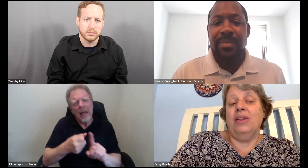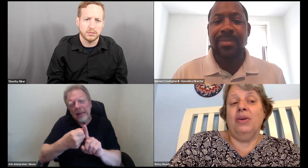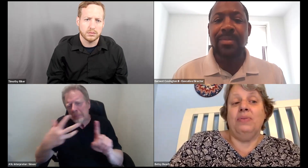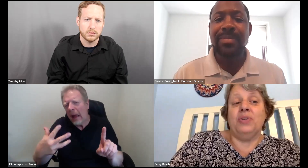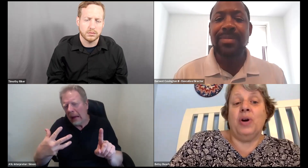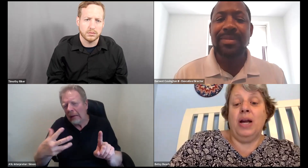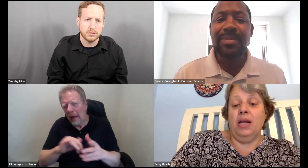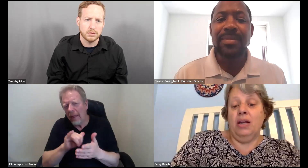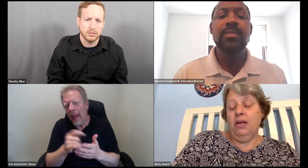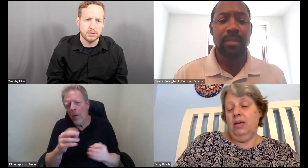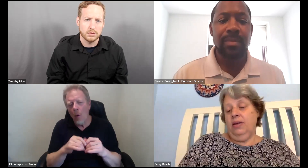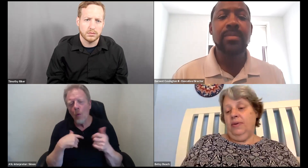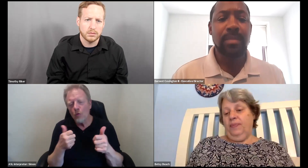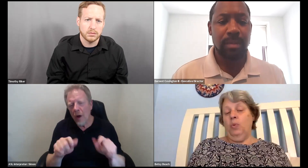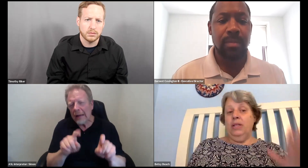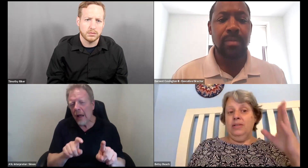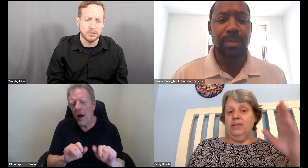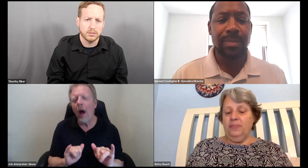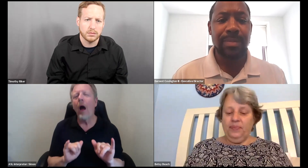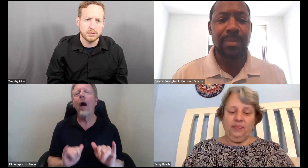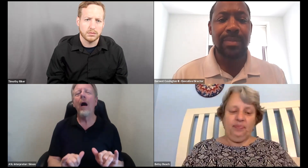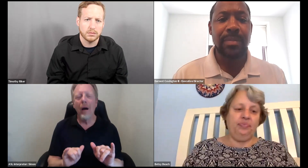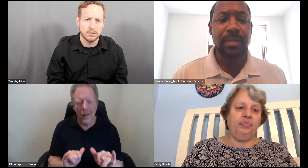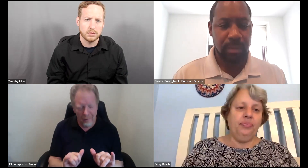it now that we've tried it once.